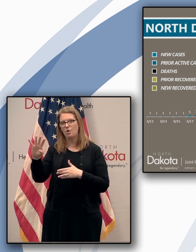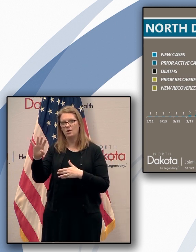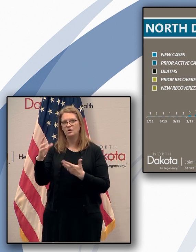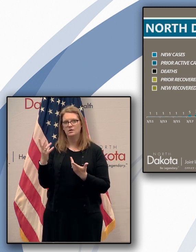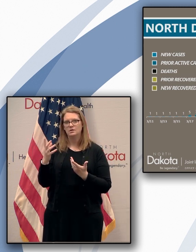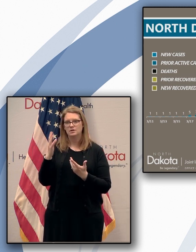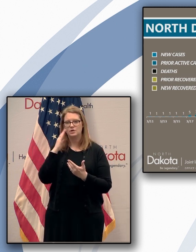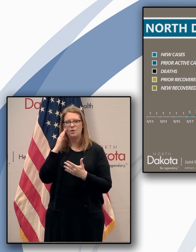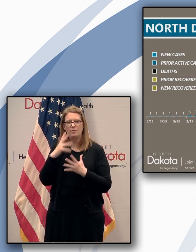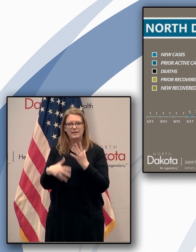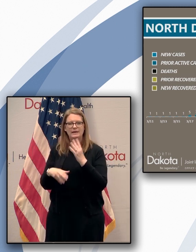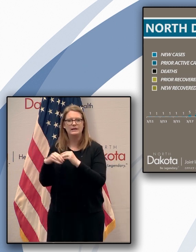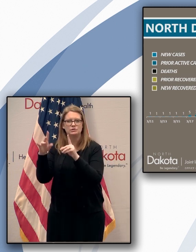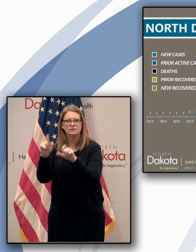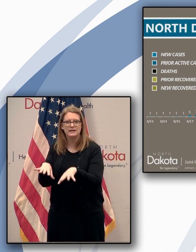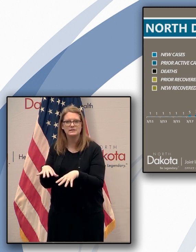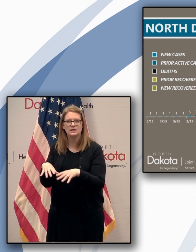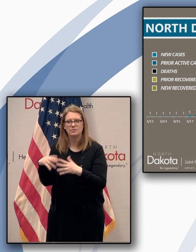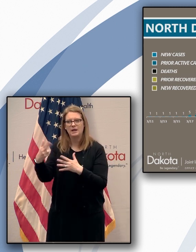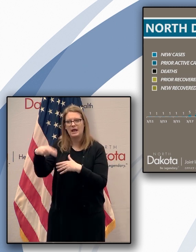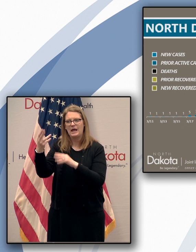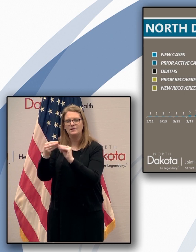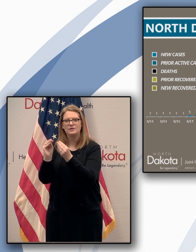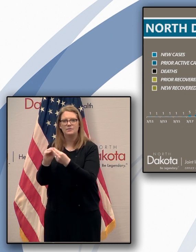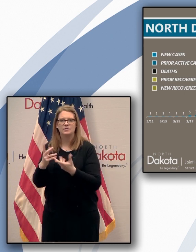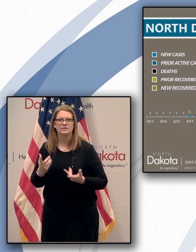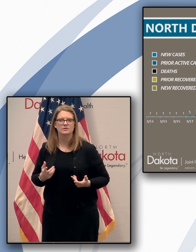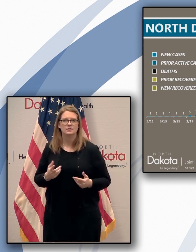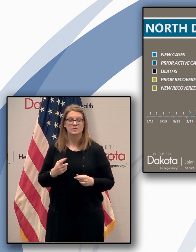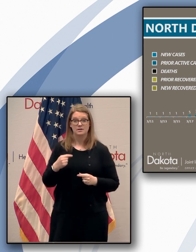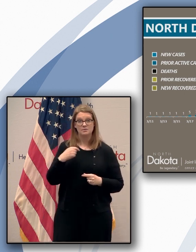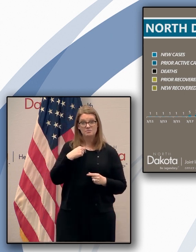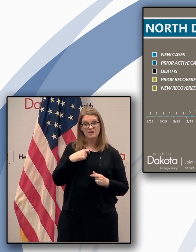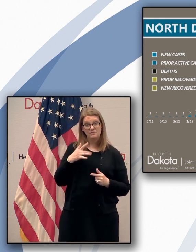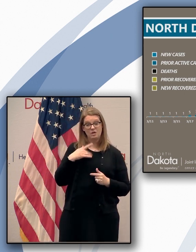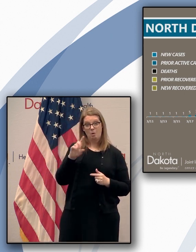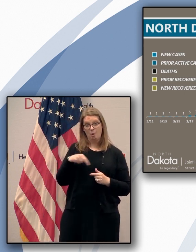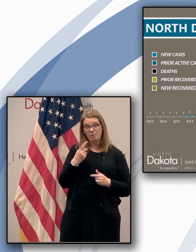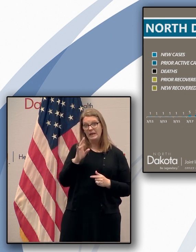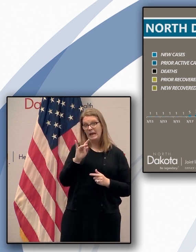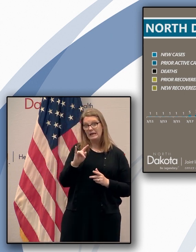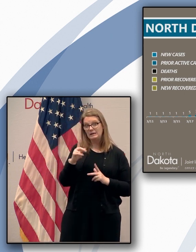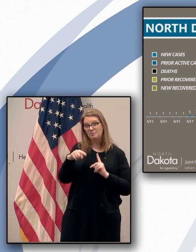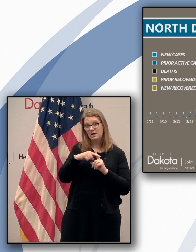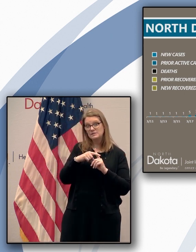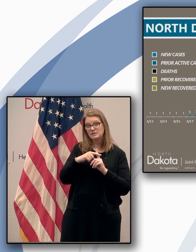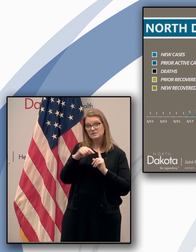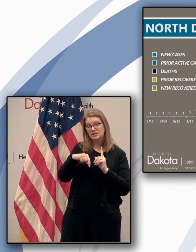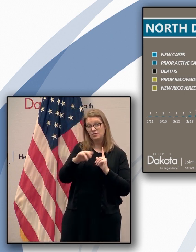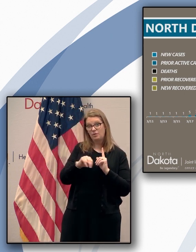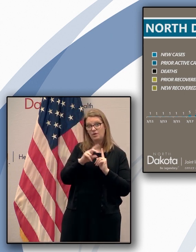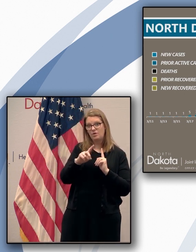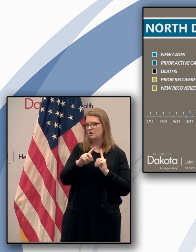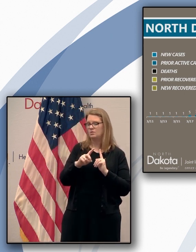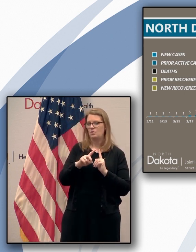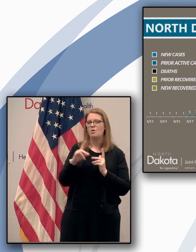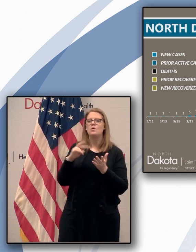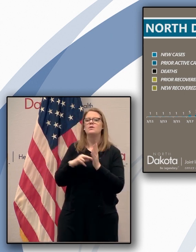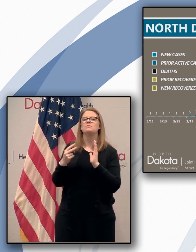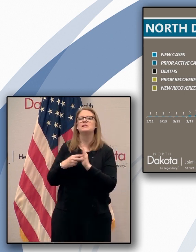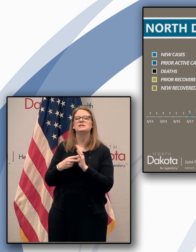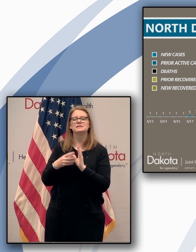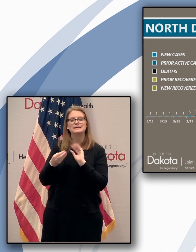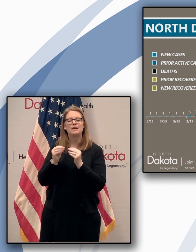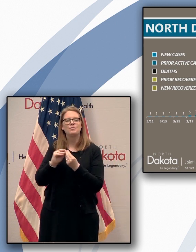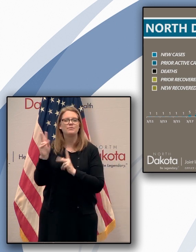so there's not a chance that I believe that we only had 18 positives in North Dakota. I just know we tested less. And so we should think about the